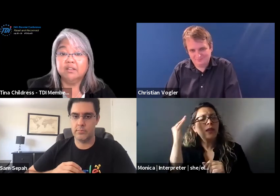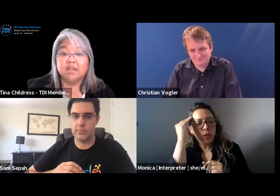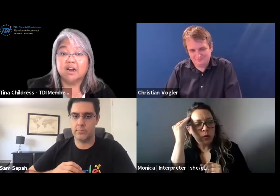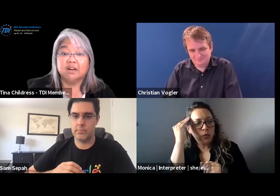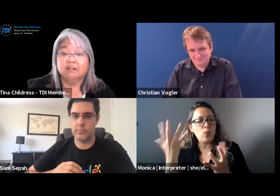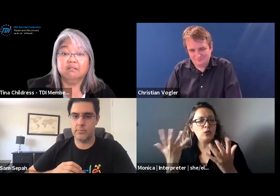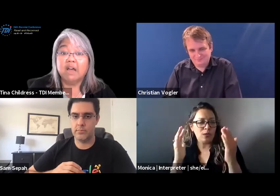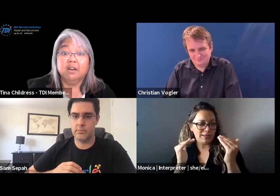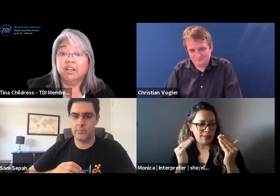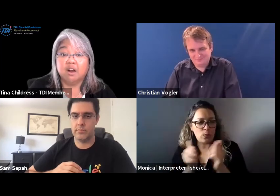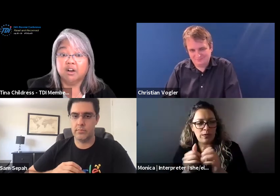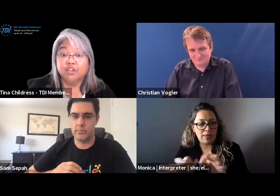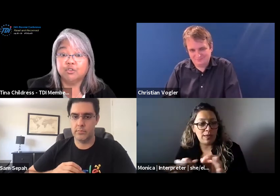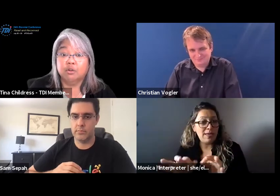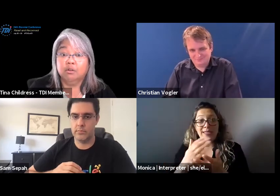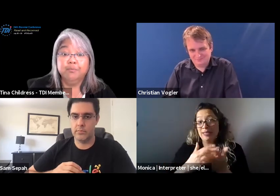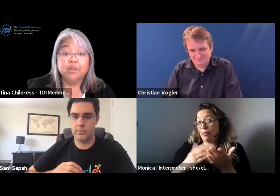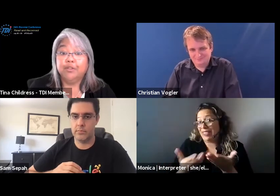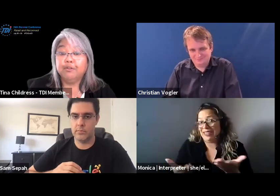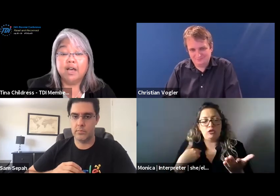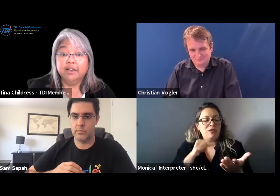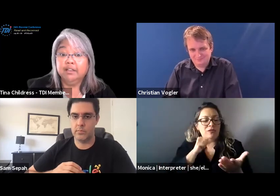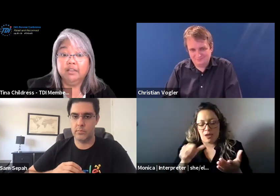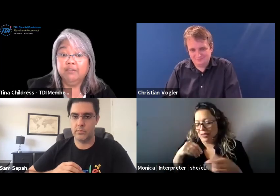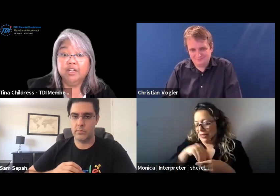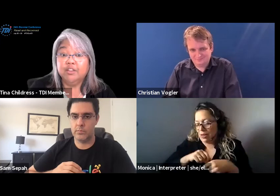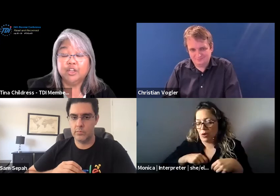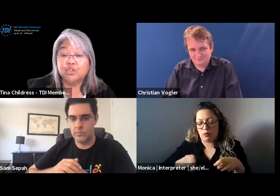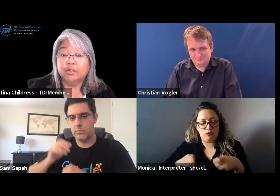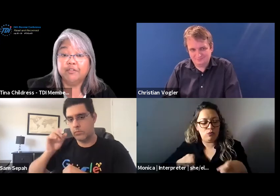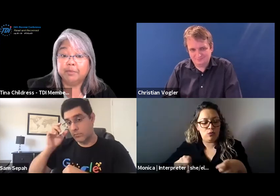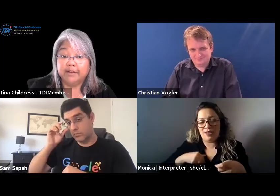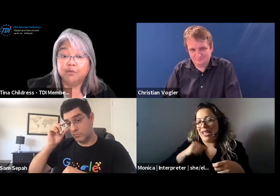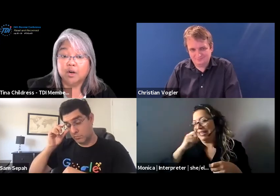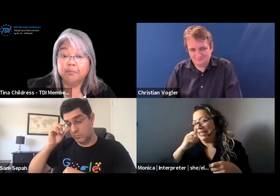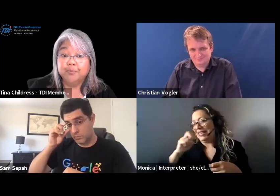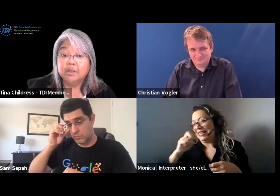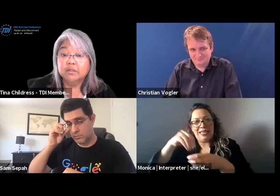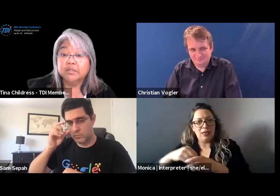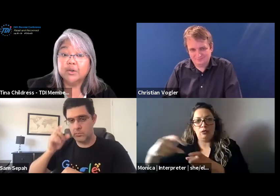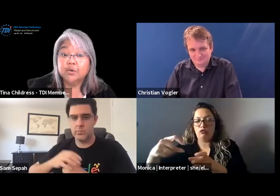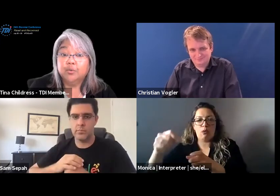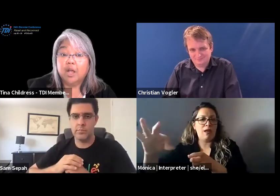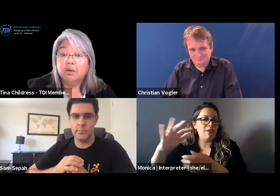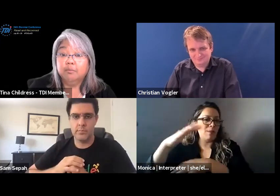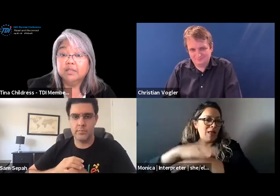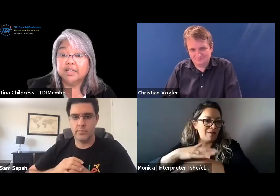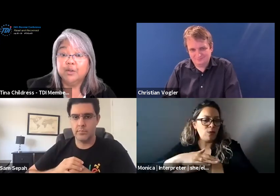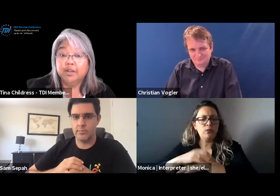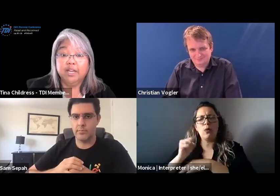things are not in our control. They're not even in the control of the platform. So is anyone